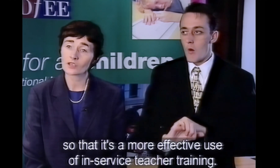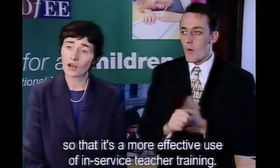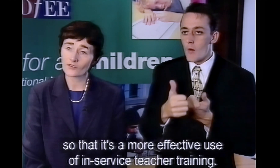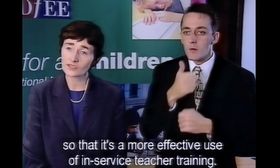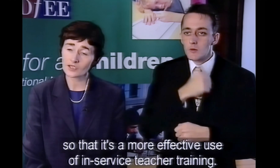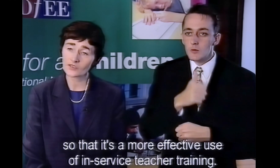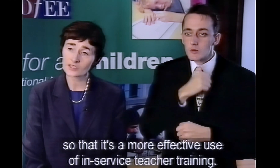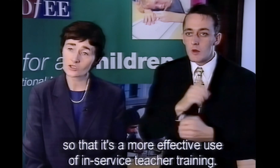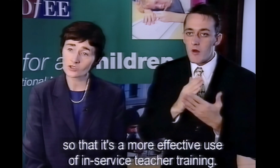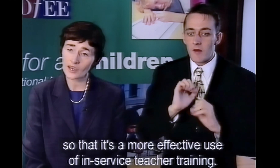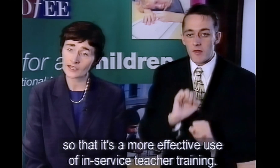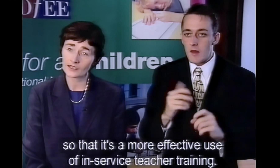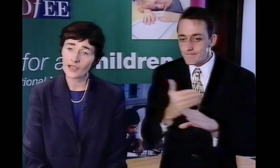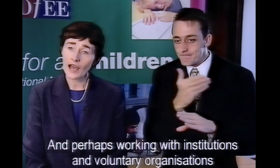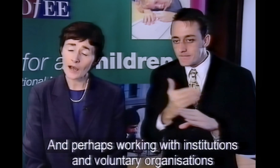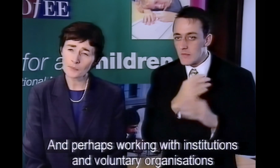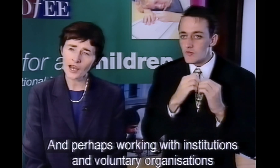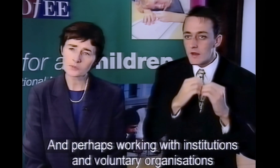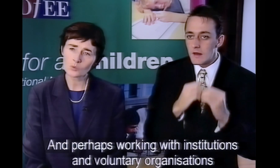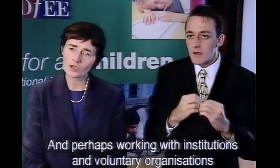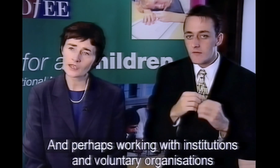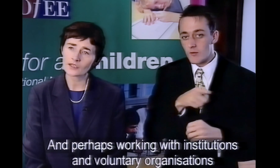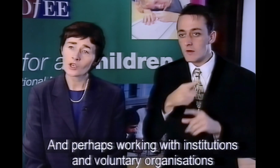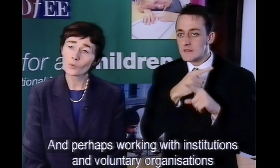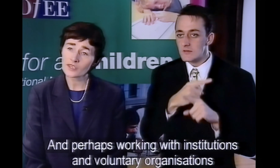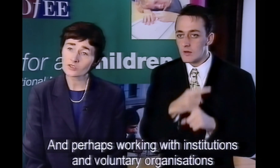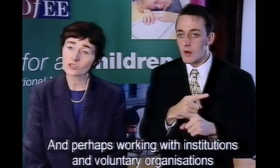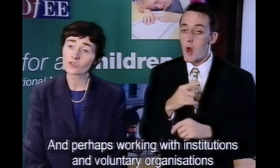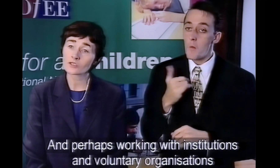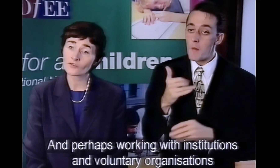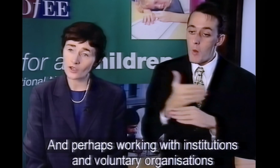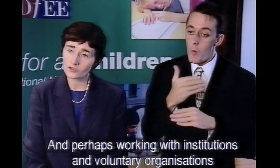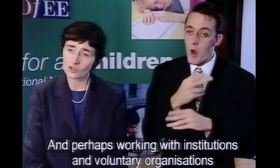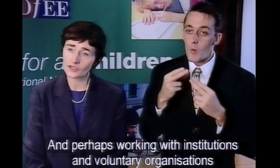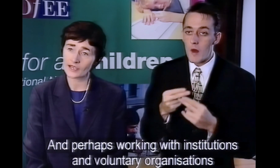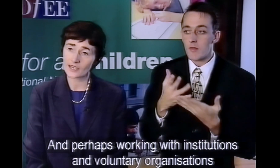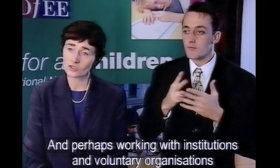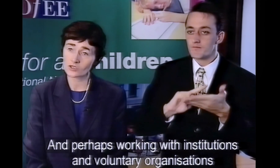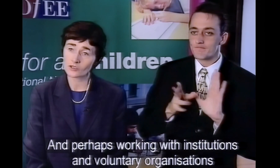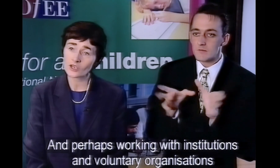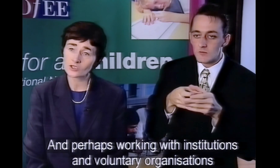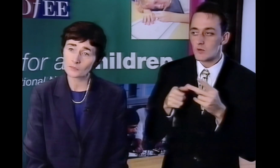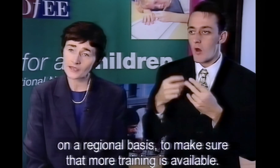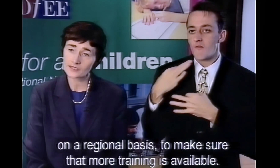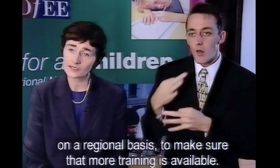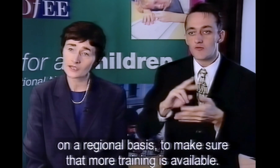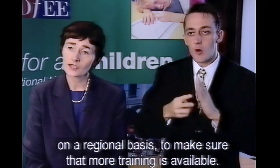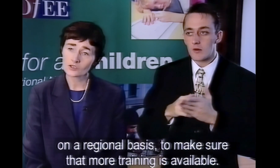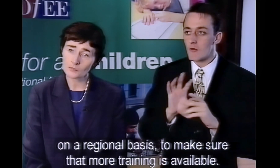of in-service teacher training, and perhaps working with institutions and voluntary organisations on a regional basis to make